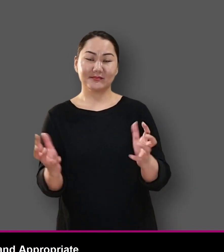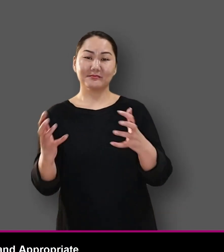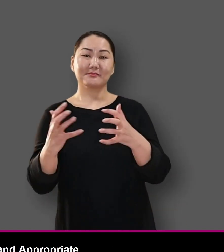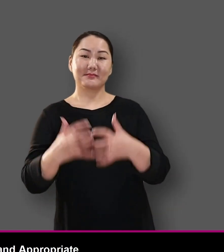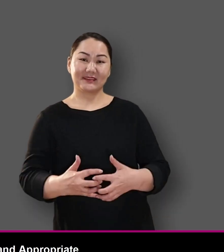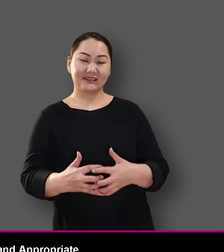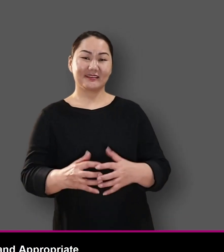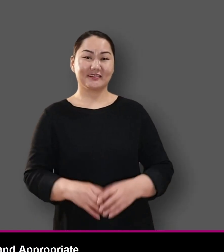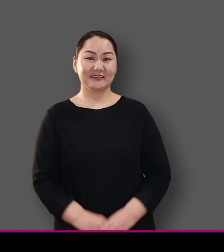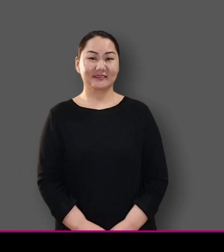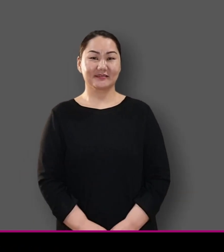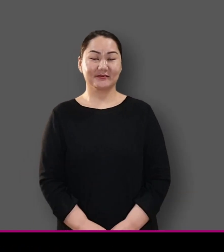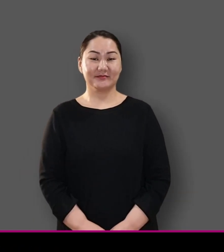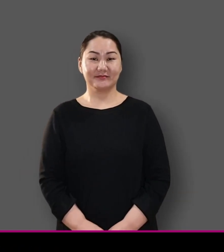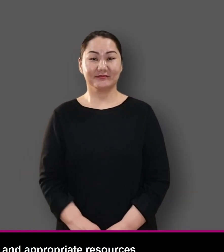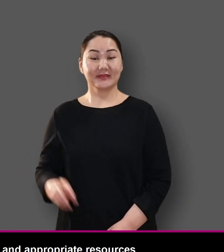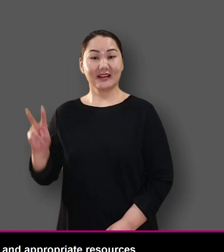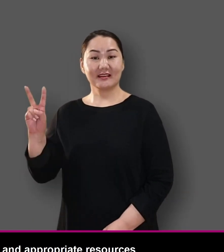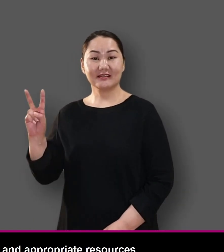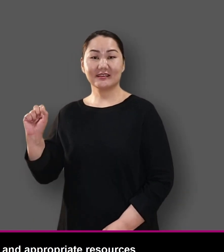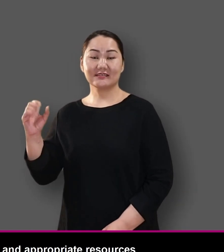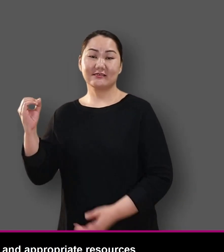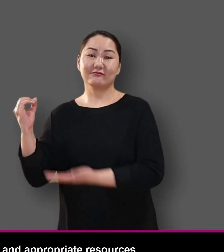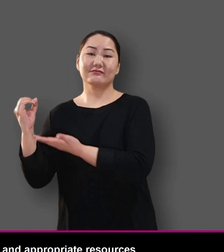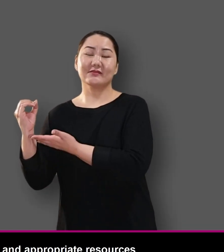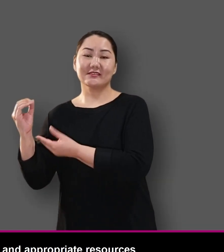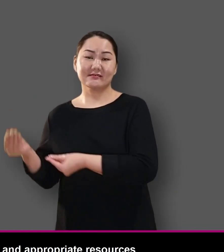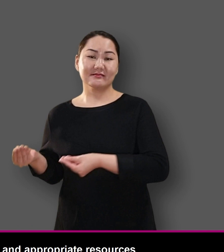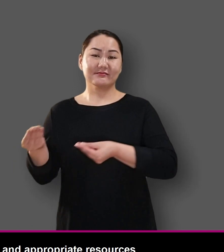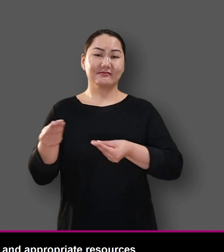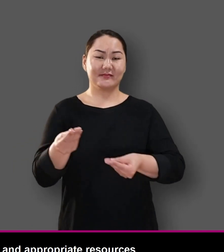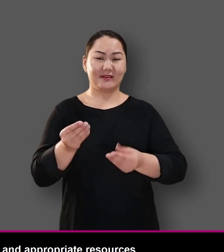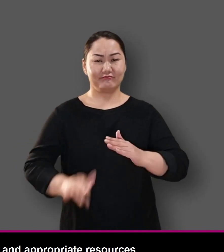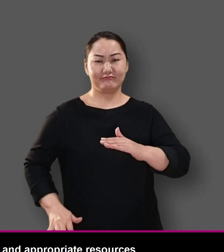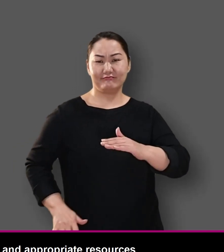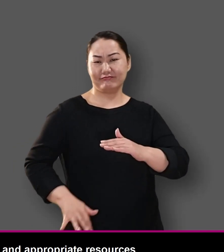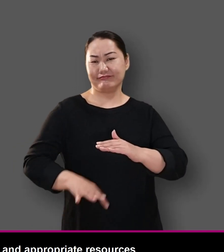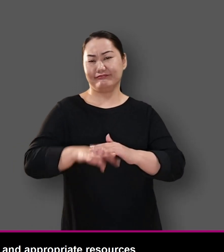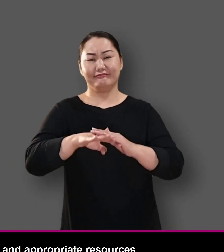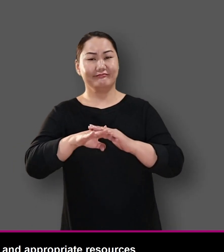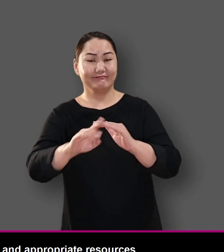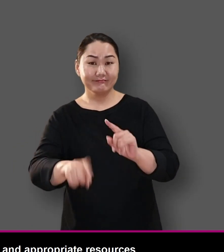Effective and appropriate. We provide adequate and appropriate resources